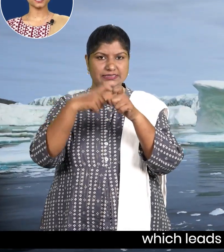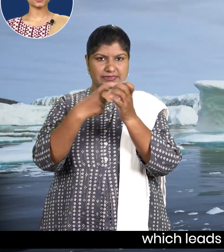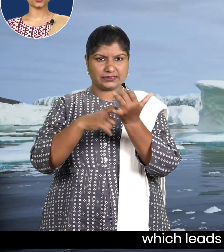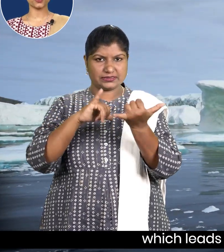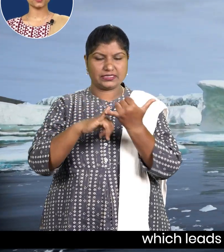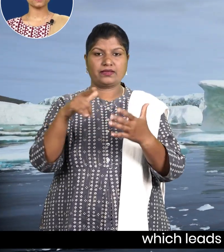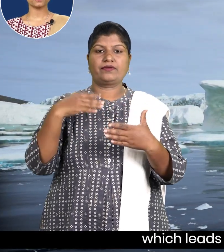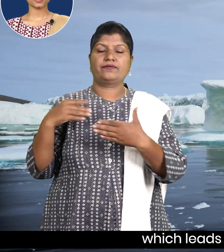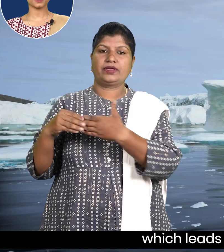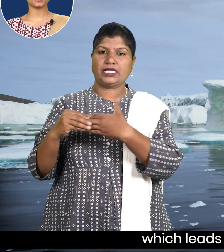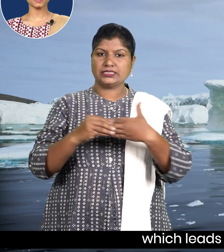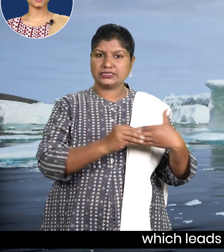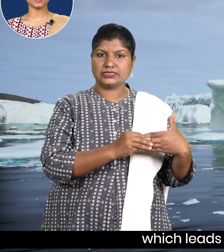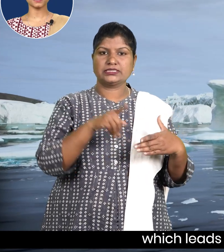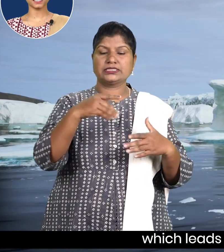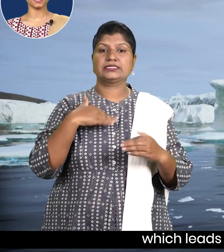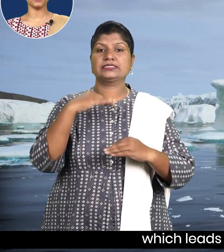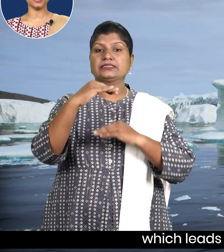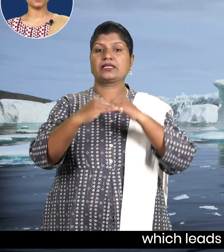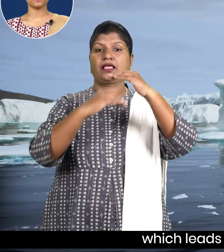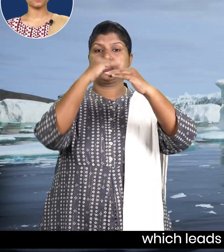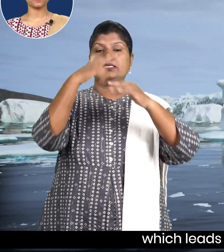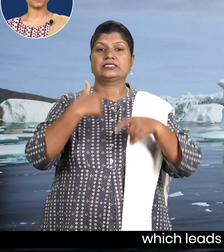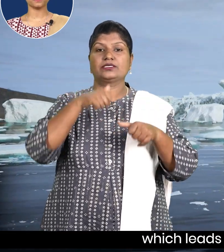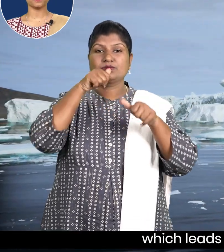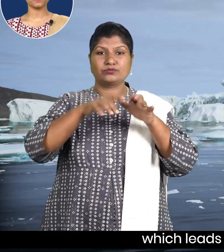which leads to a rise in the sea level,